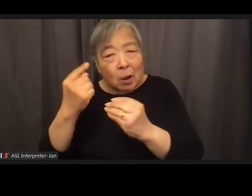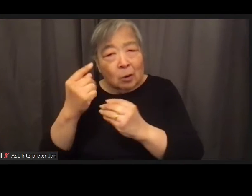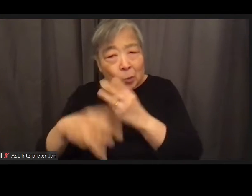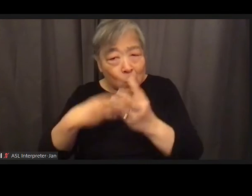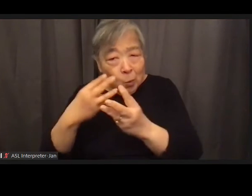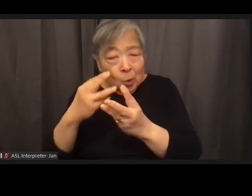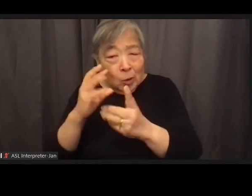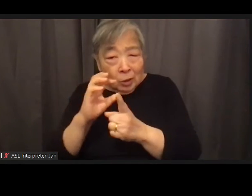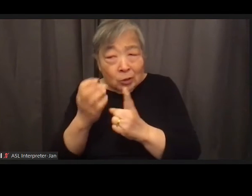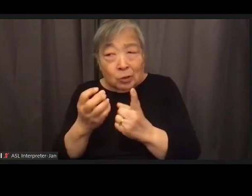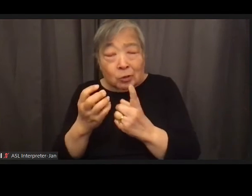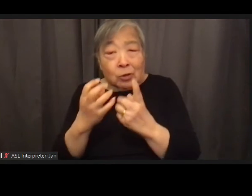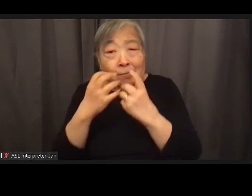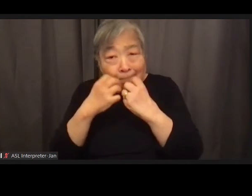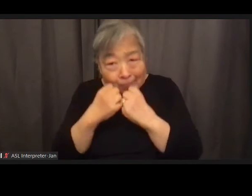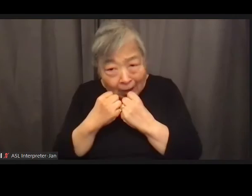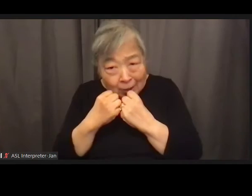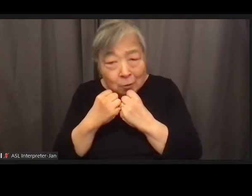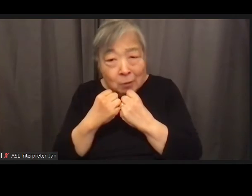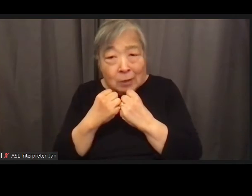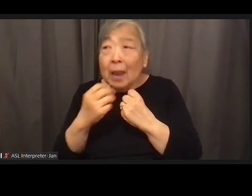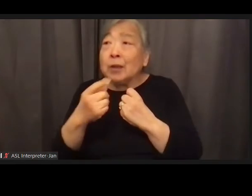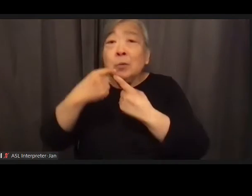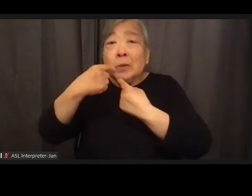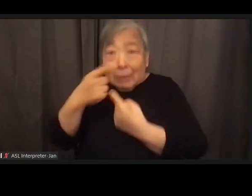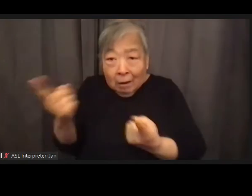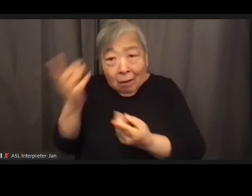welcome. And then,